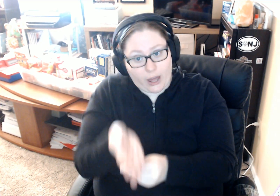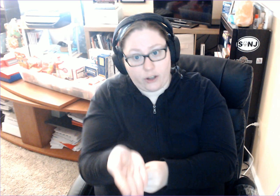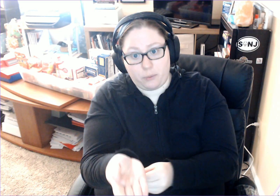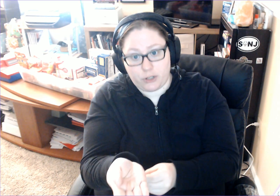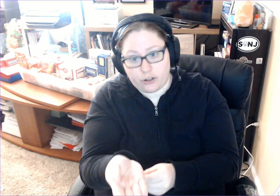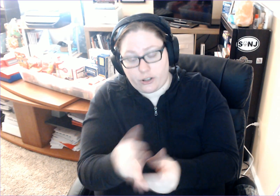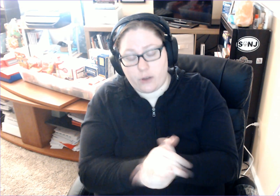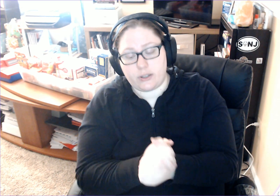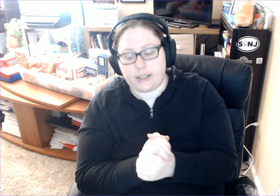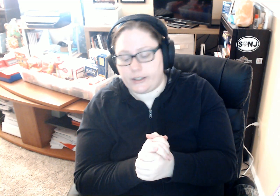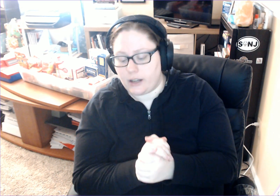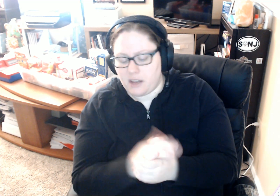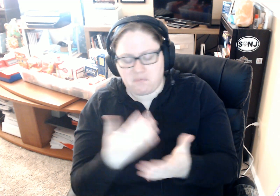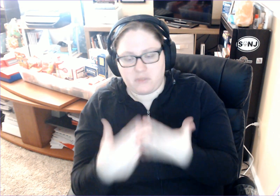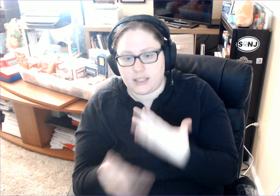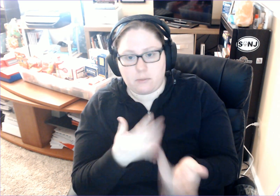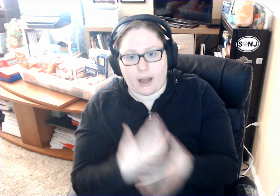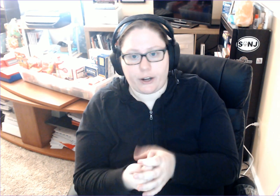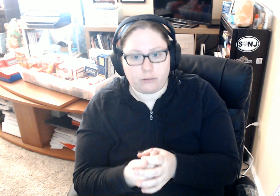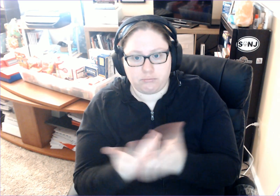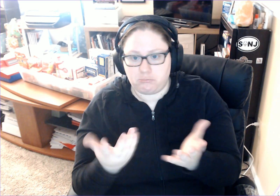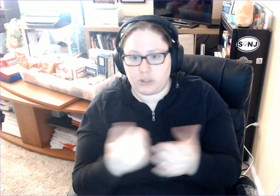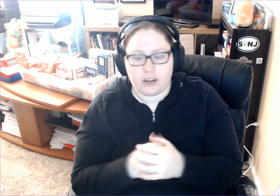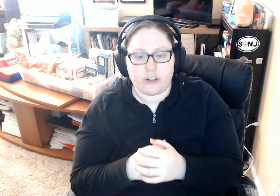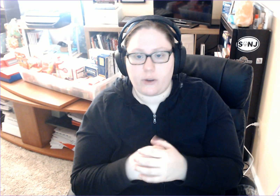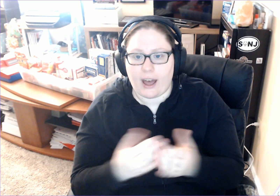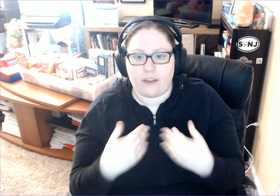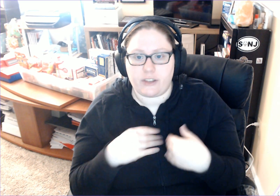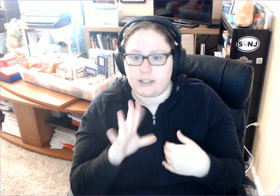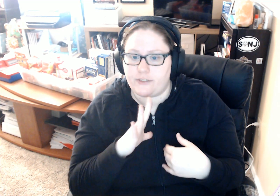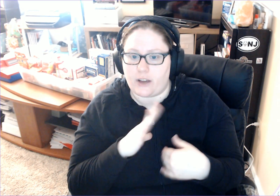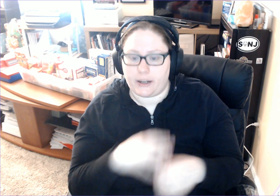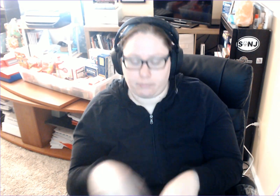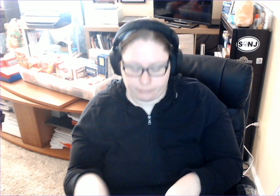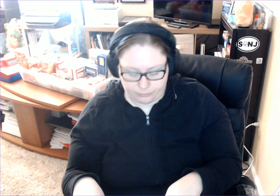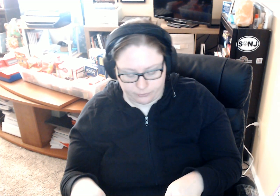your clothes in. It doesn't matter. Whichever you have is fine.